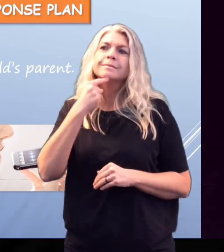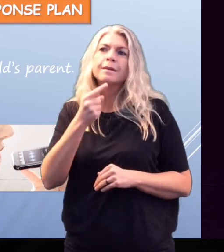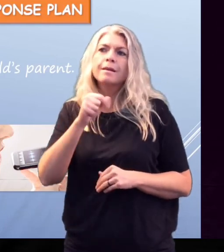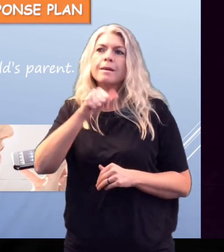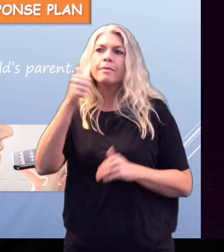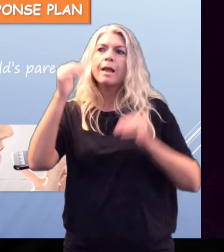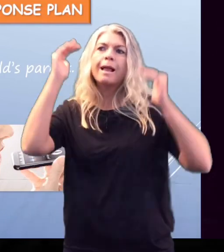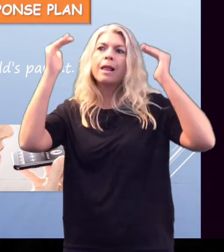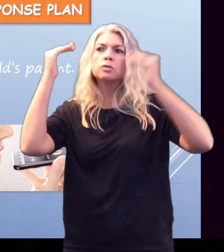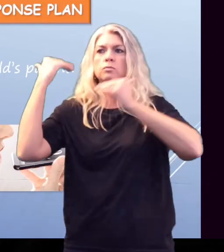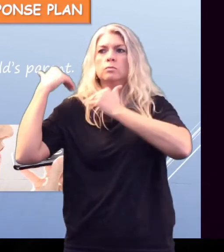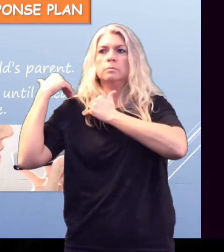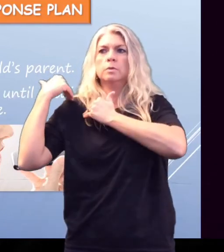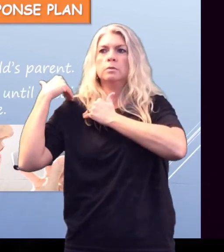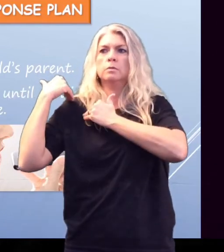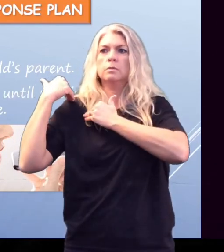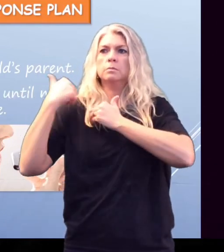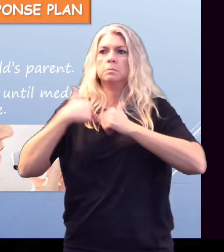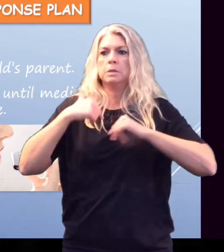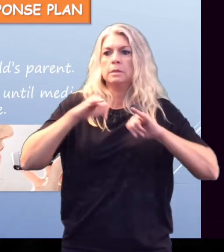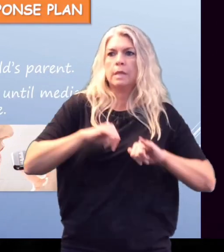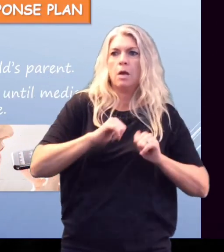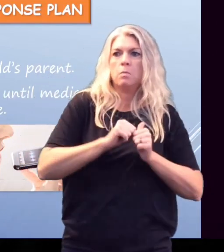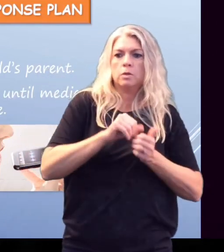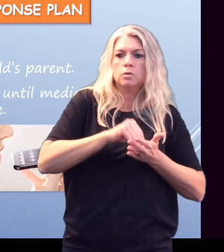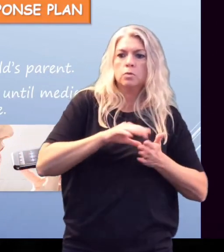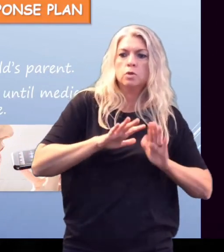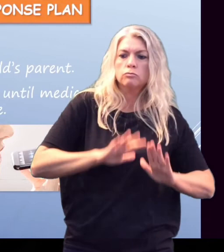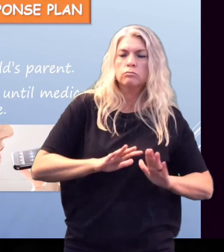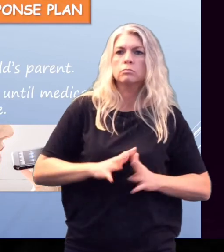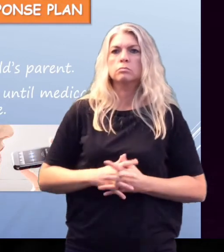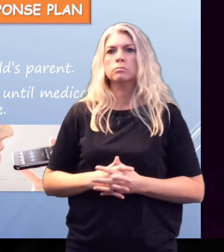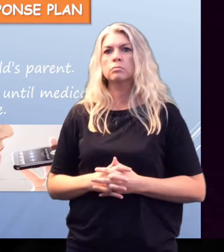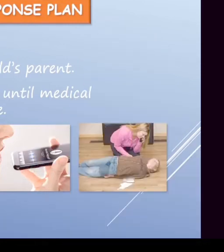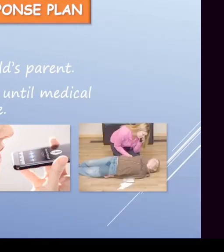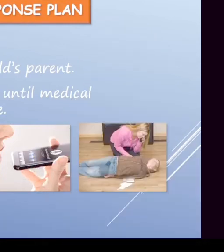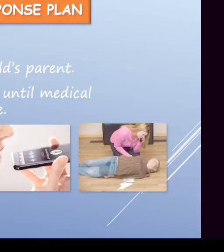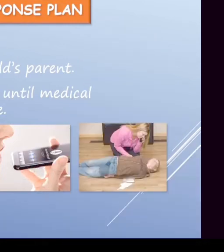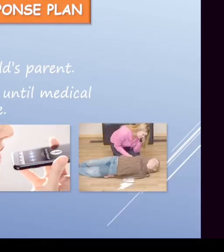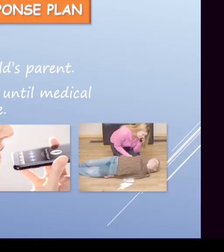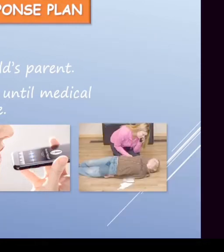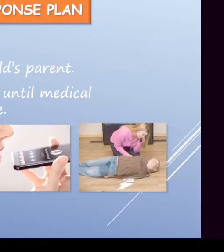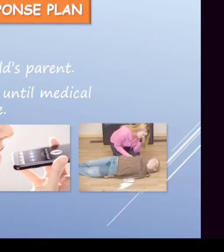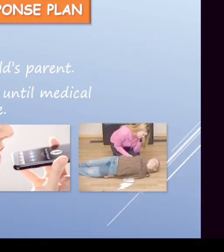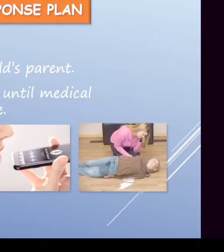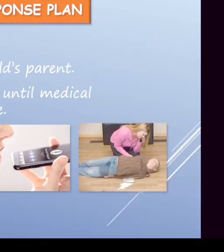child. Remain with the child until medical personnel arrive.